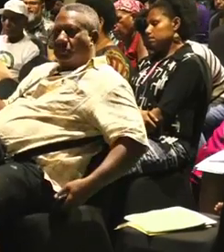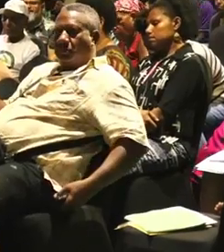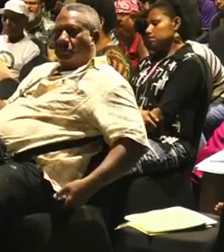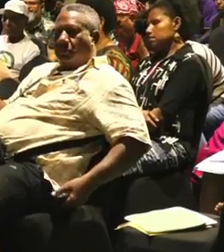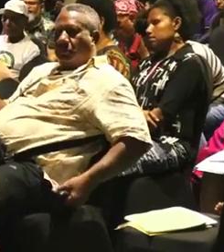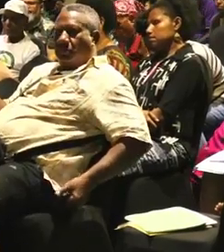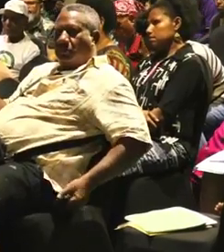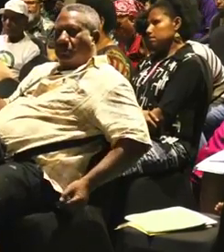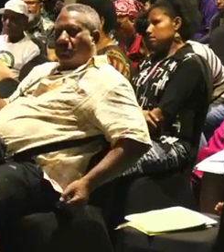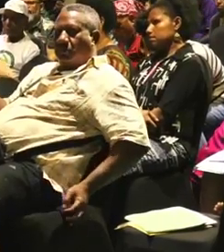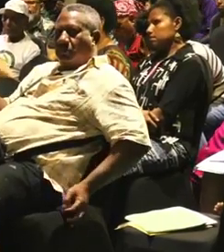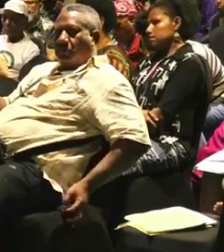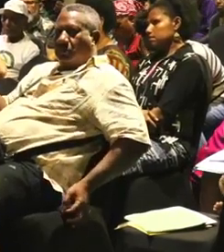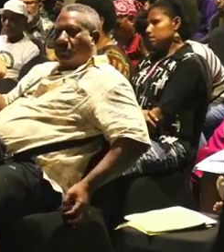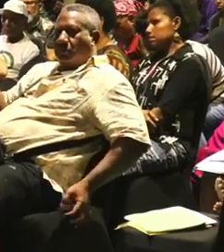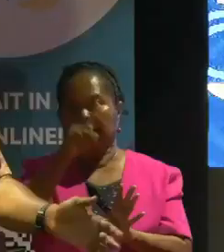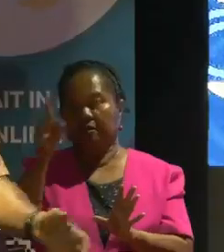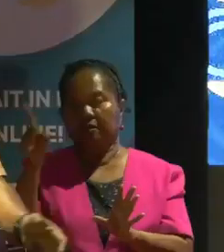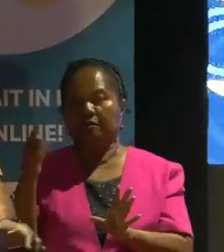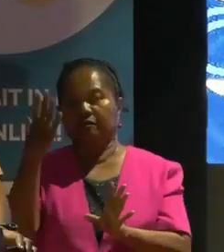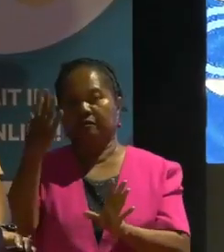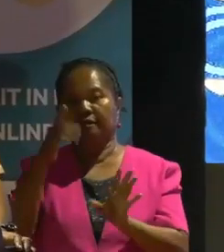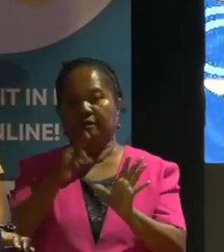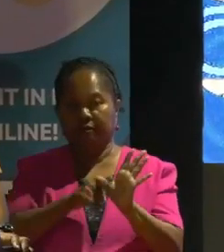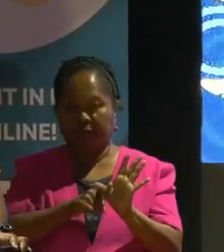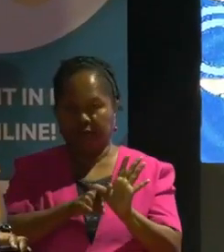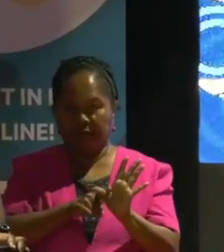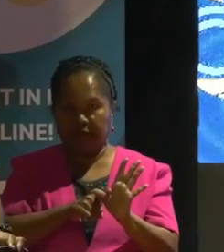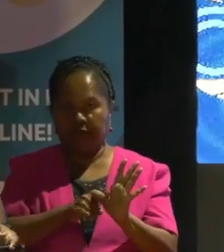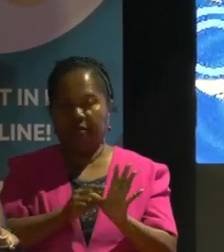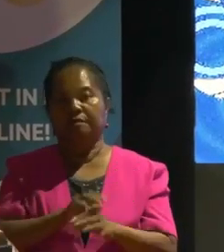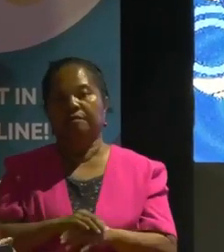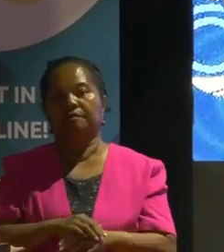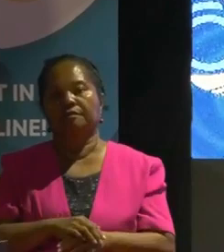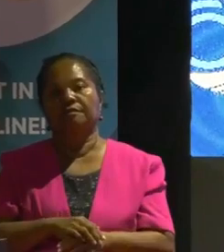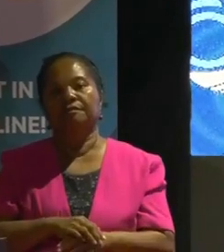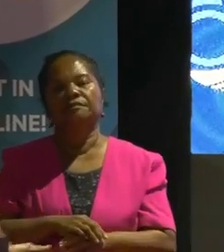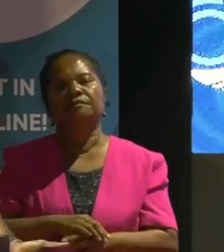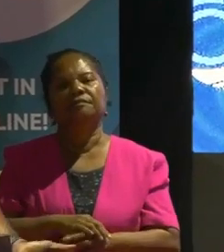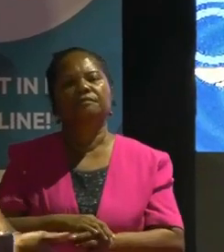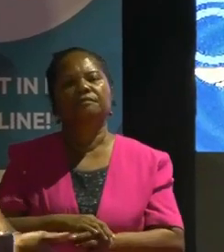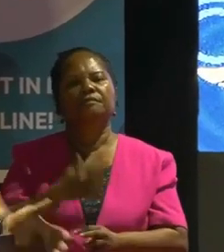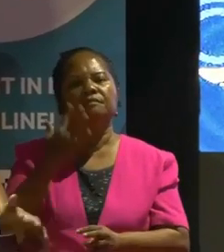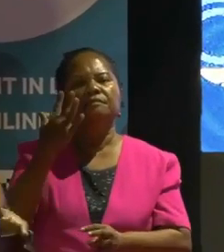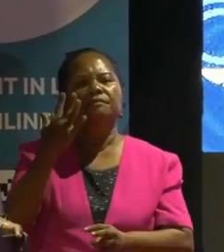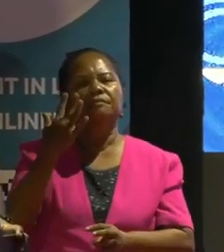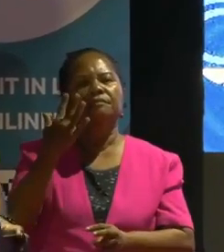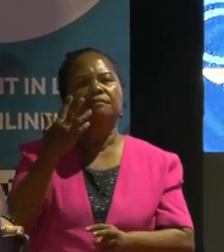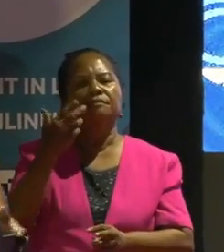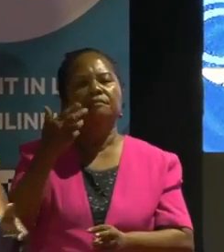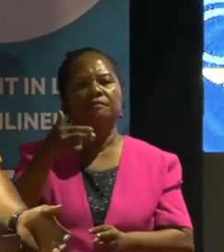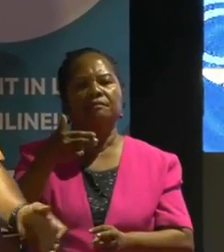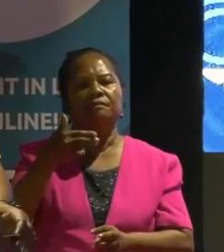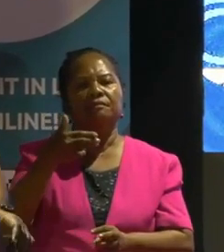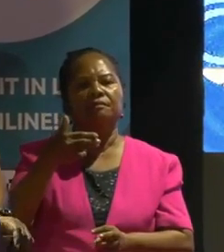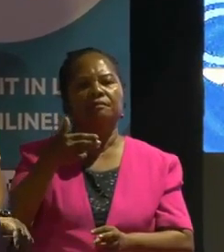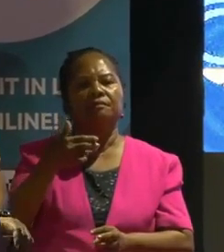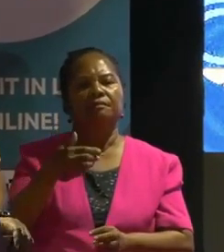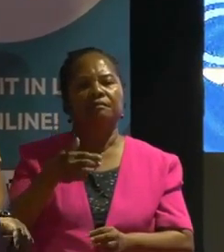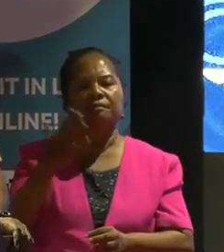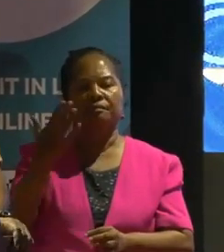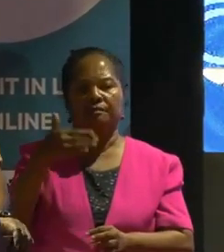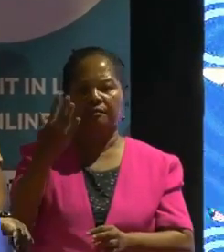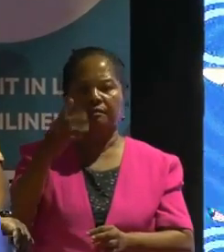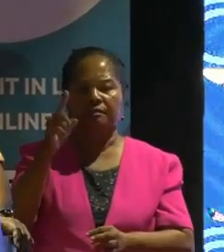from 0 to 5 years, it's marginal rate. From 5 to 9 years,